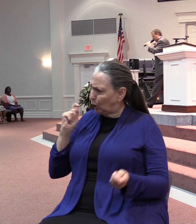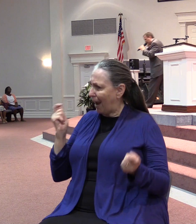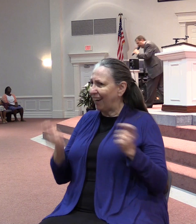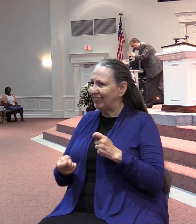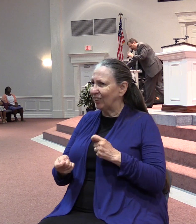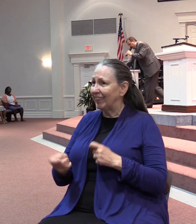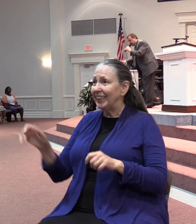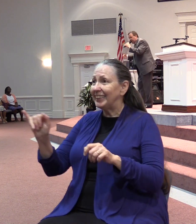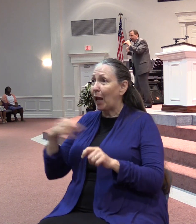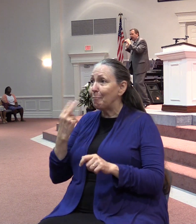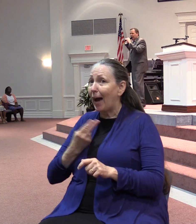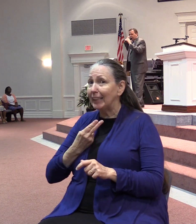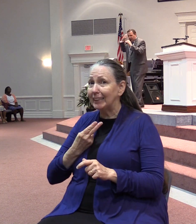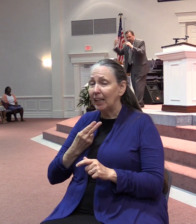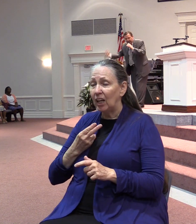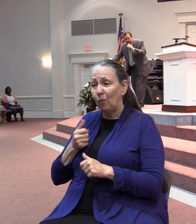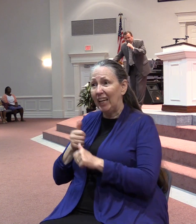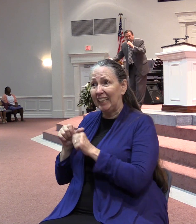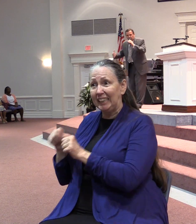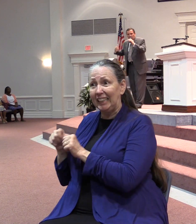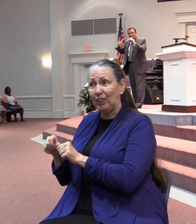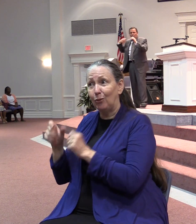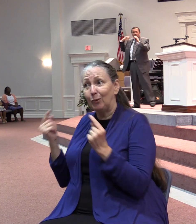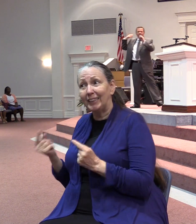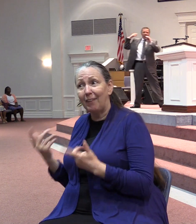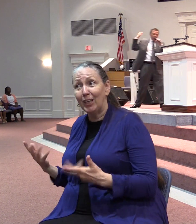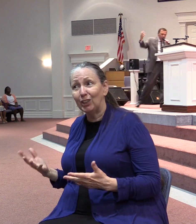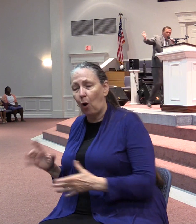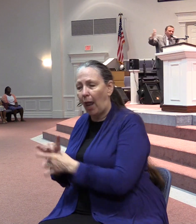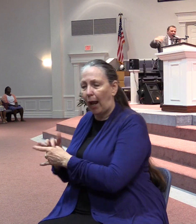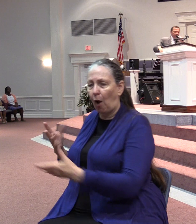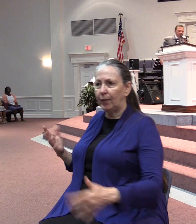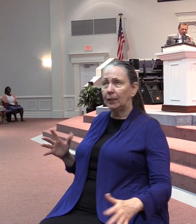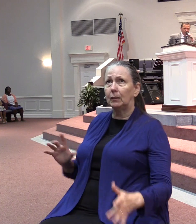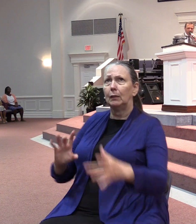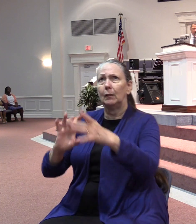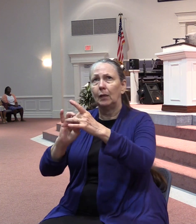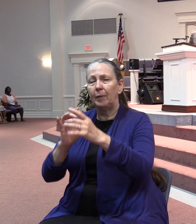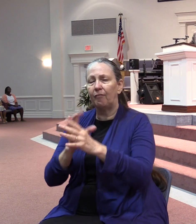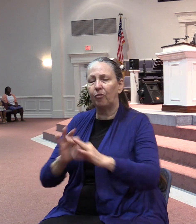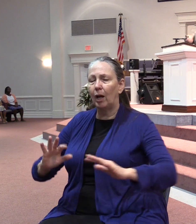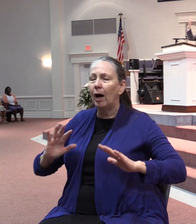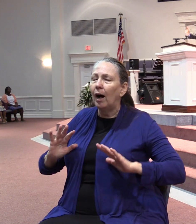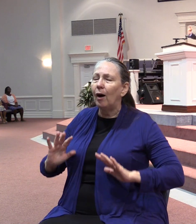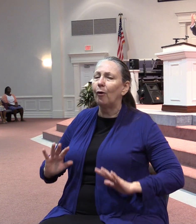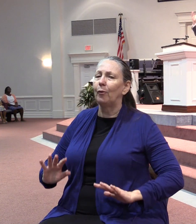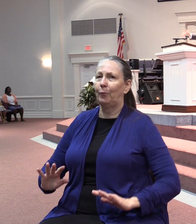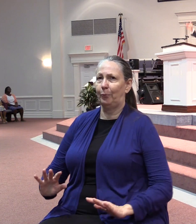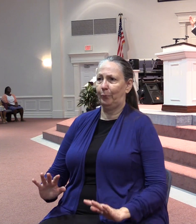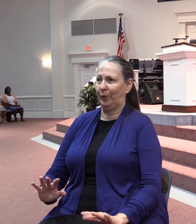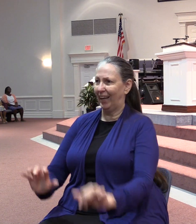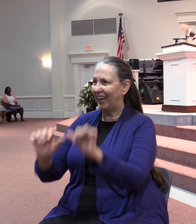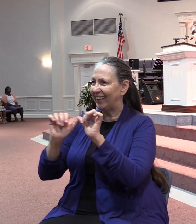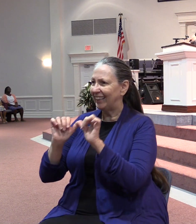can either lay down that sin and you can lay down that stronghold and you can walk out of here free. Or you can continue in